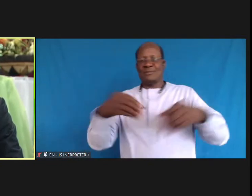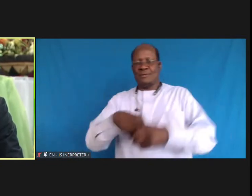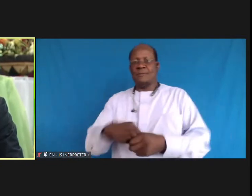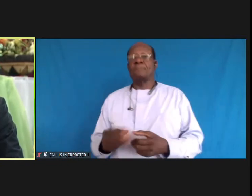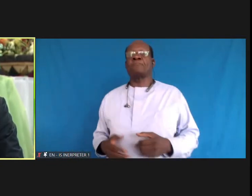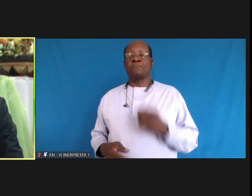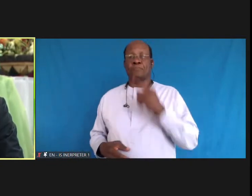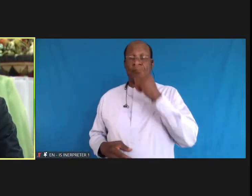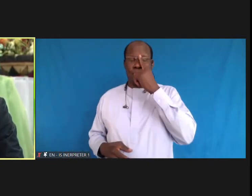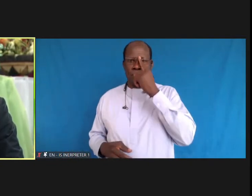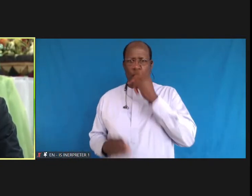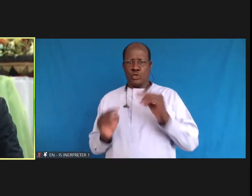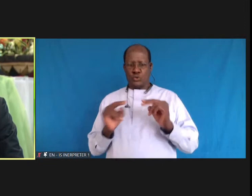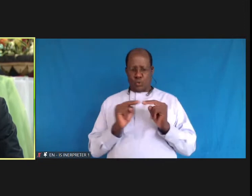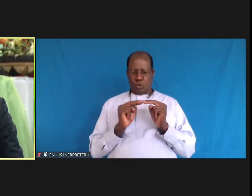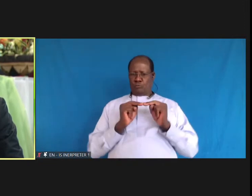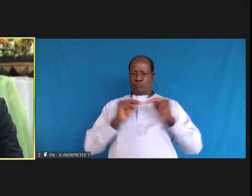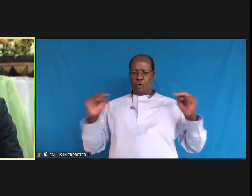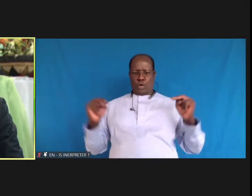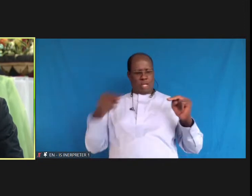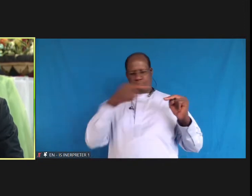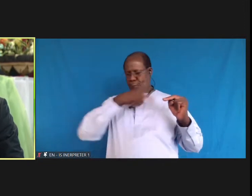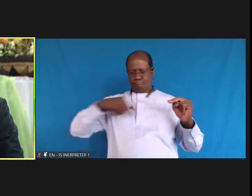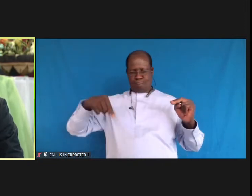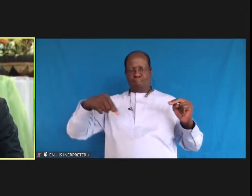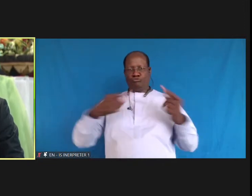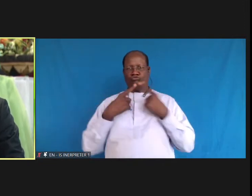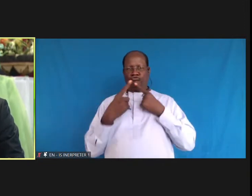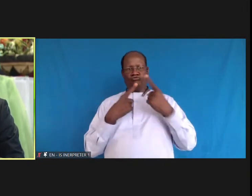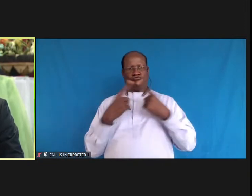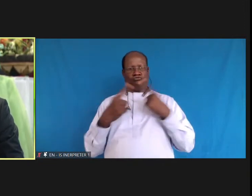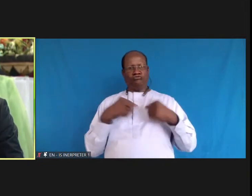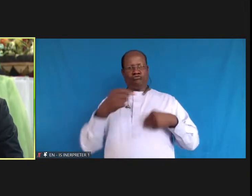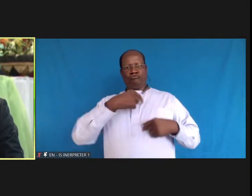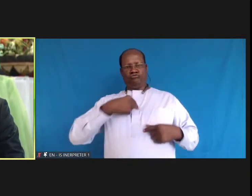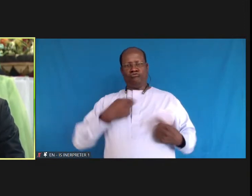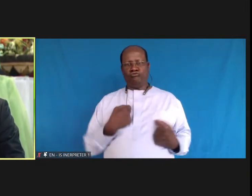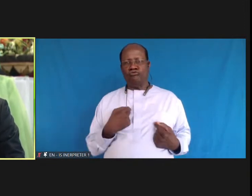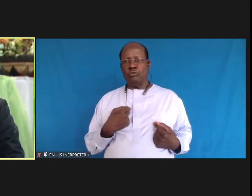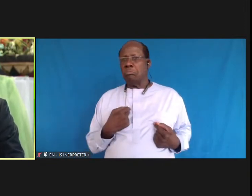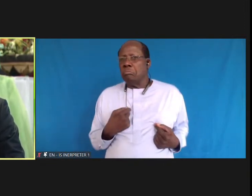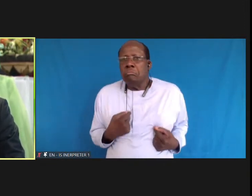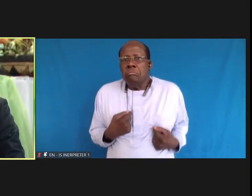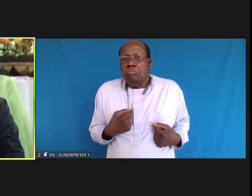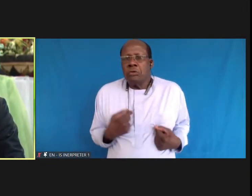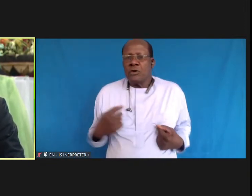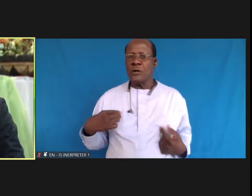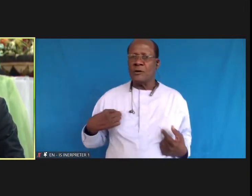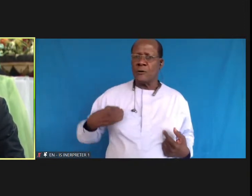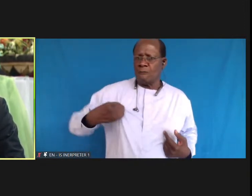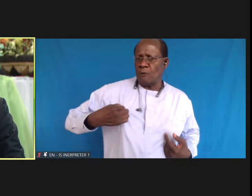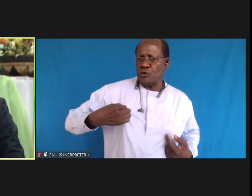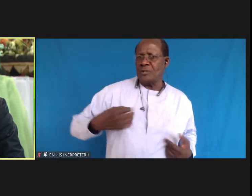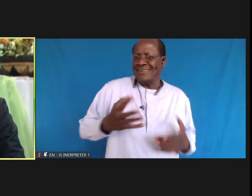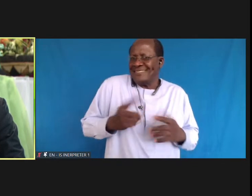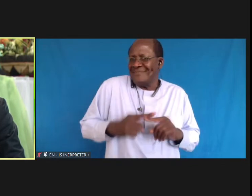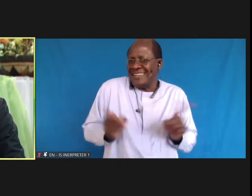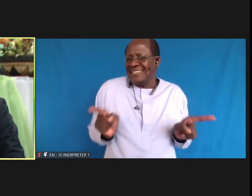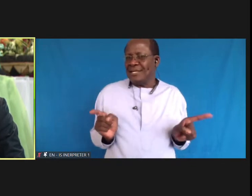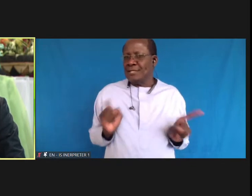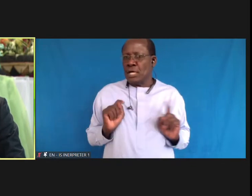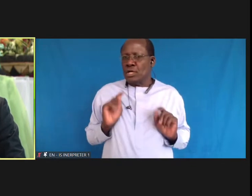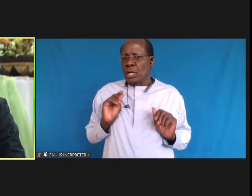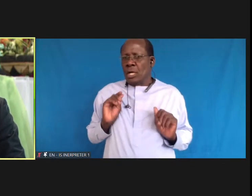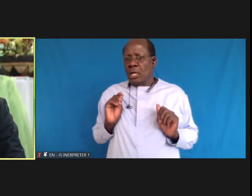forum, inclusivity, and take into consideration the need of not only on the voluntary, but in terms of action, in terms of improving living